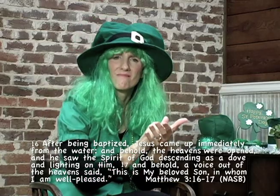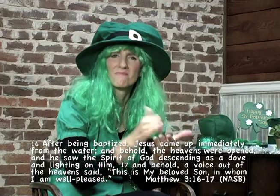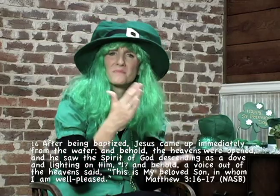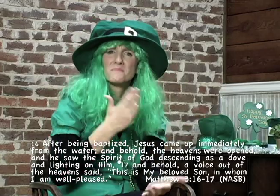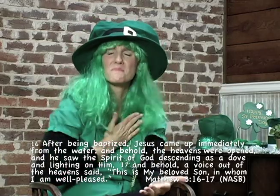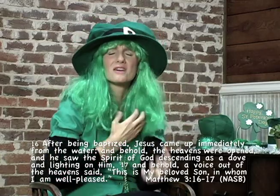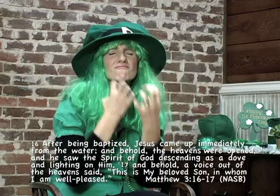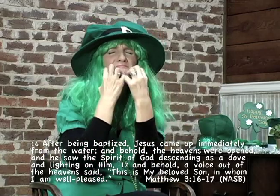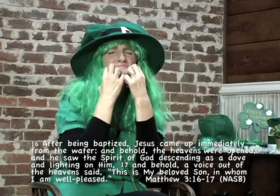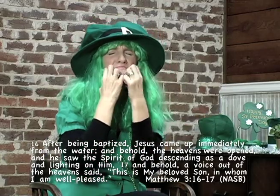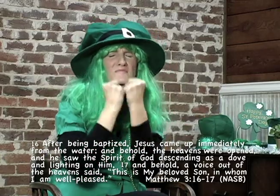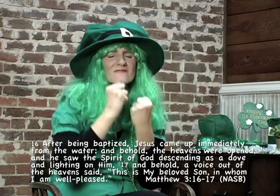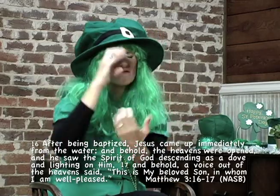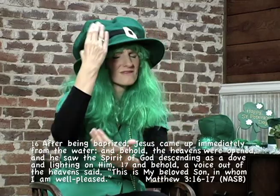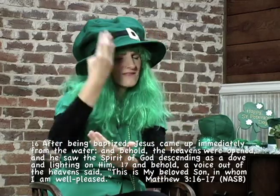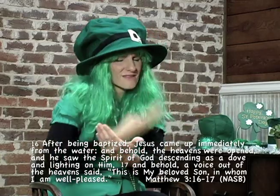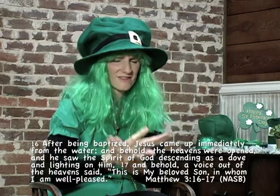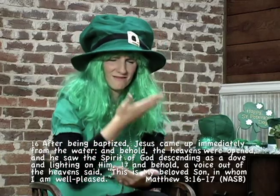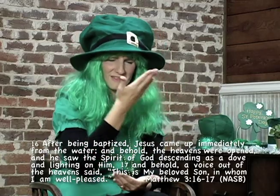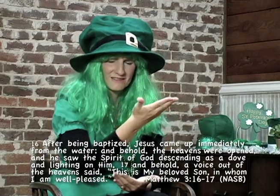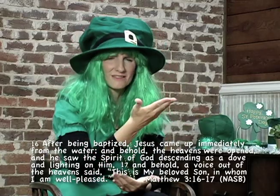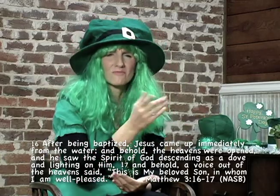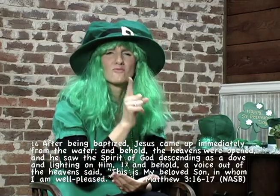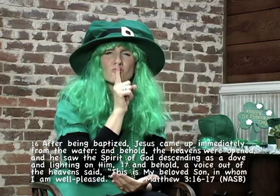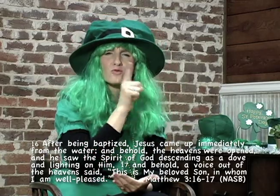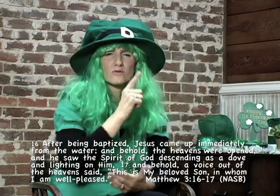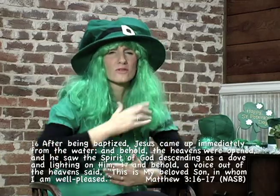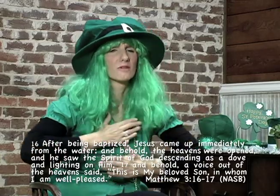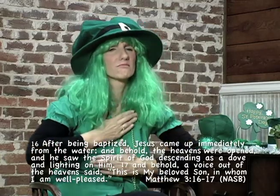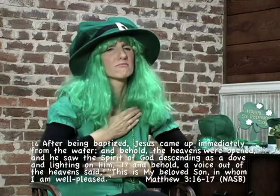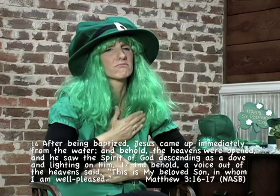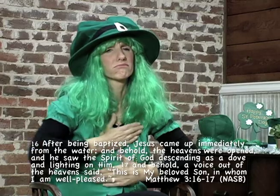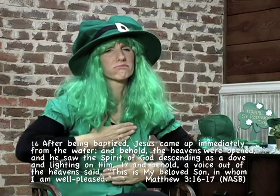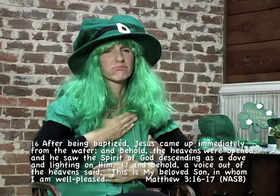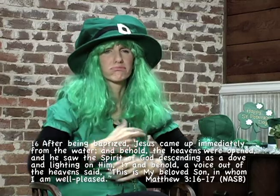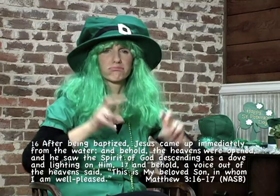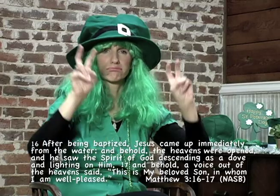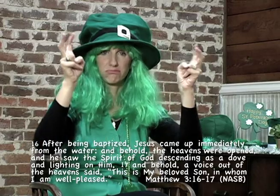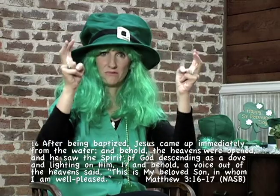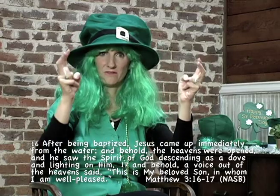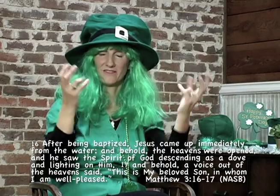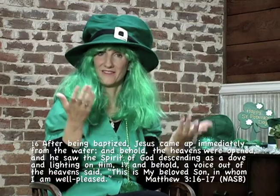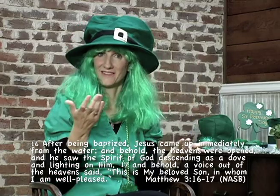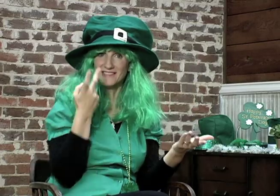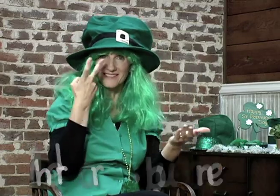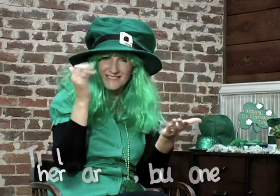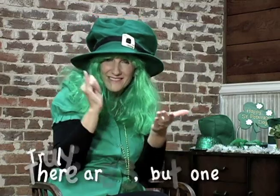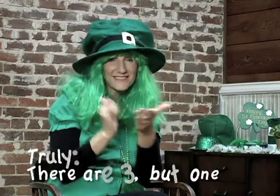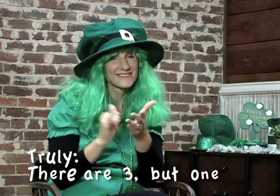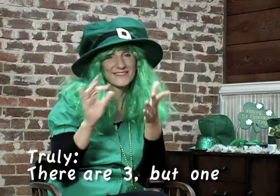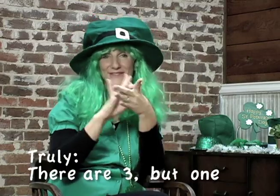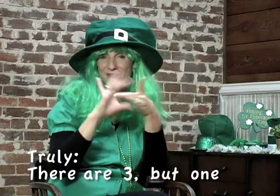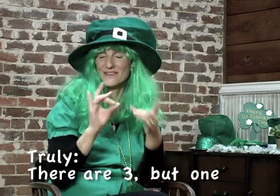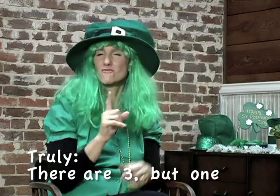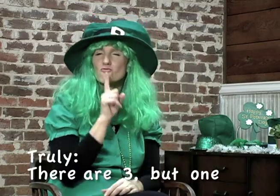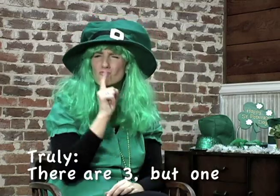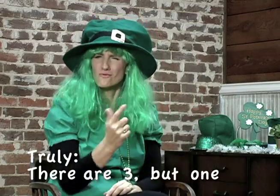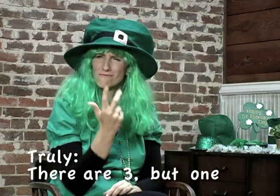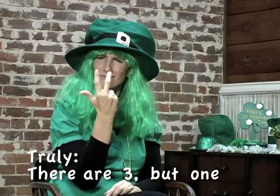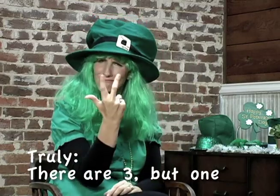He said, this is my beloved Son, in whom I am well pleased. You see, in that